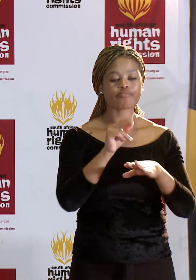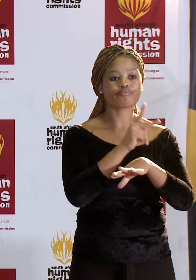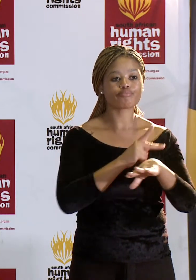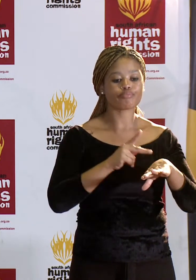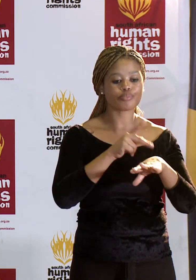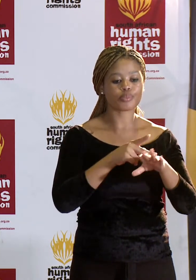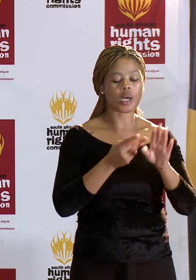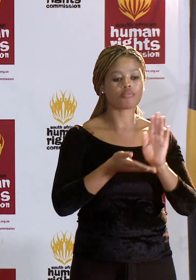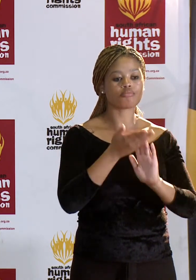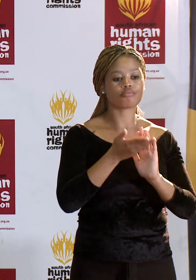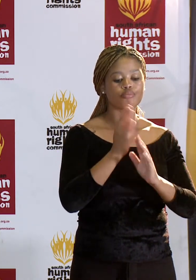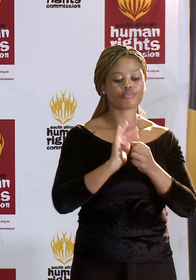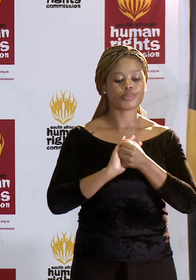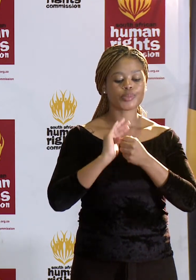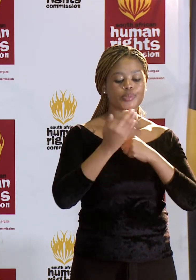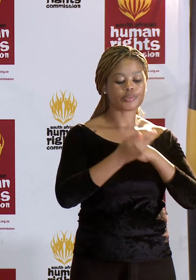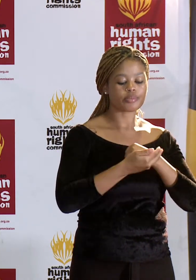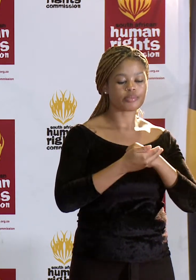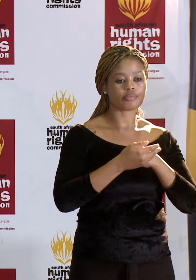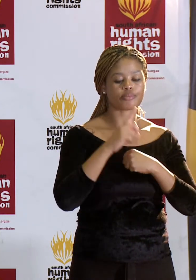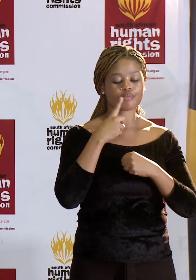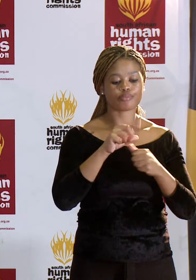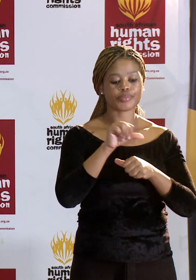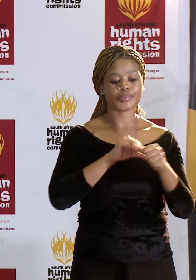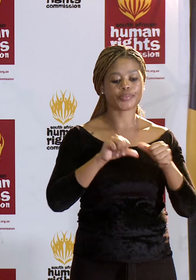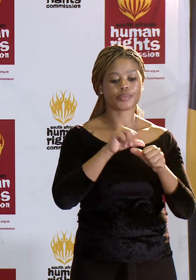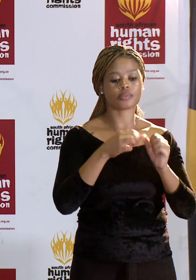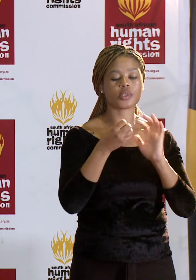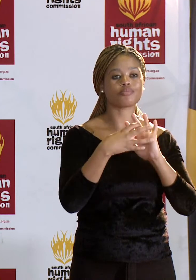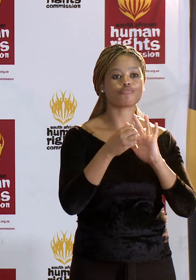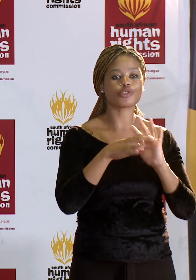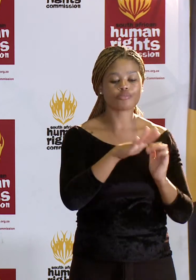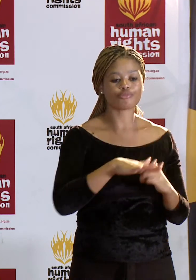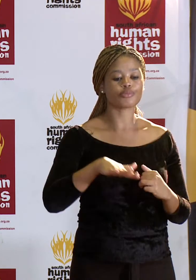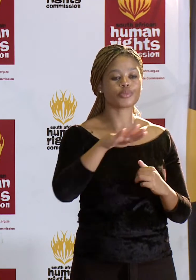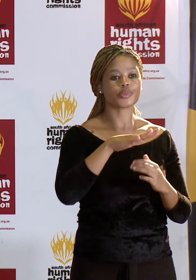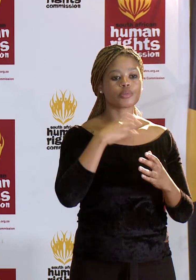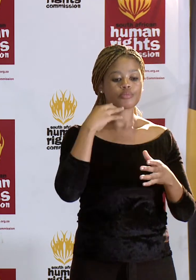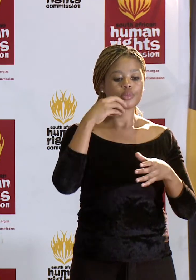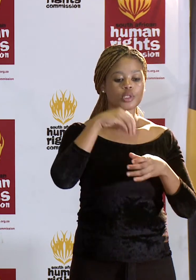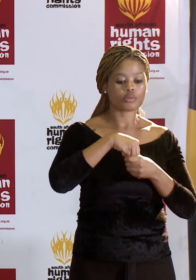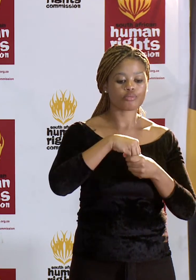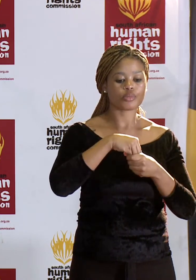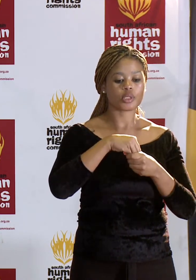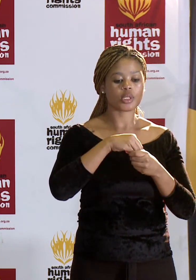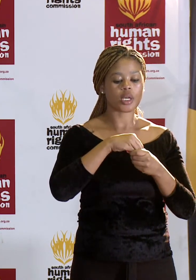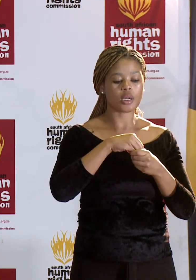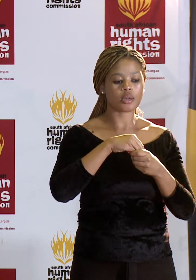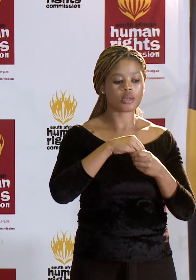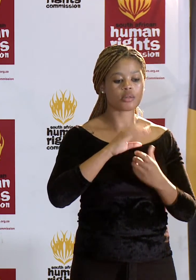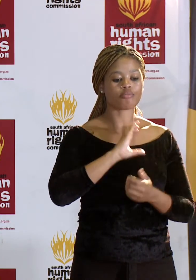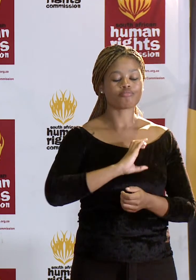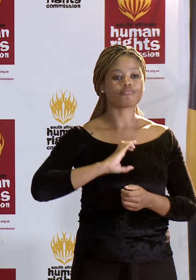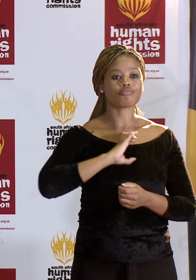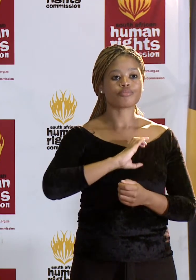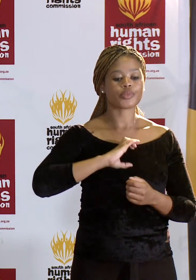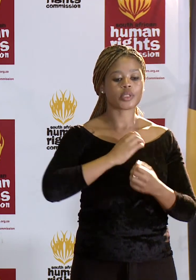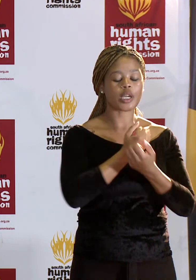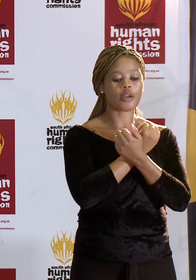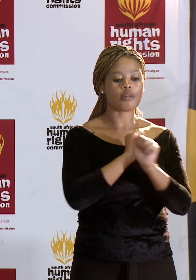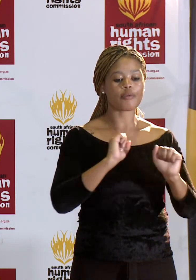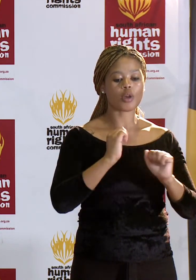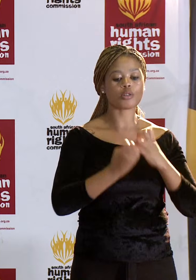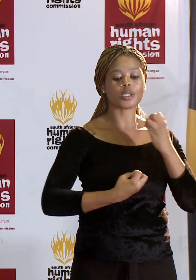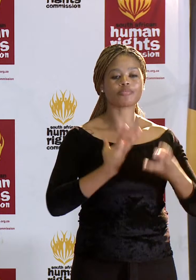that promote the protection of human rights on social media platforms. It includes sections on accountability, freedom of